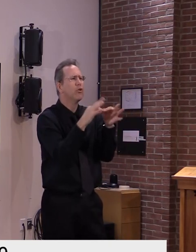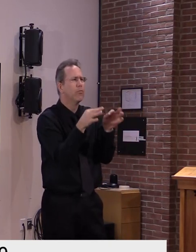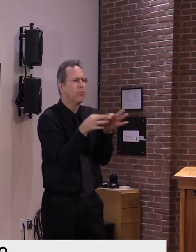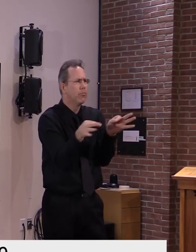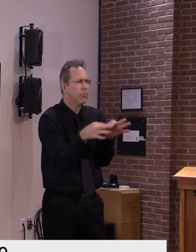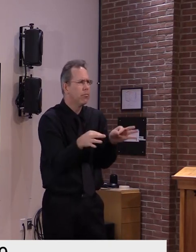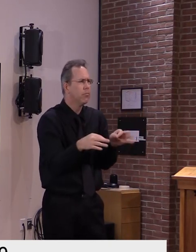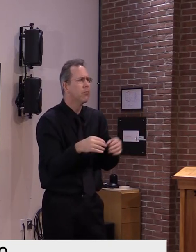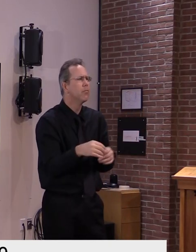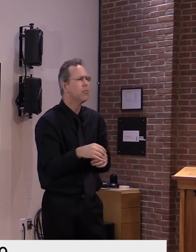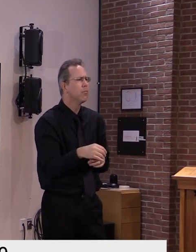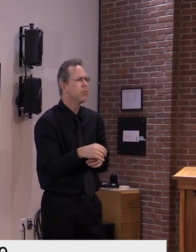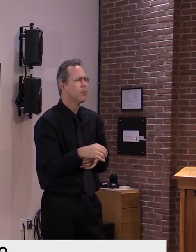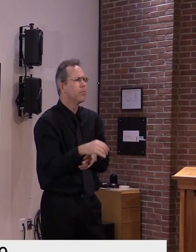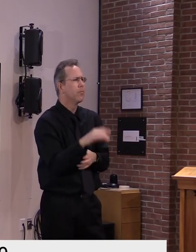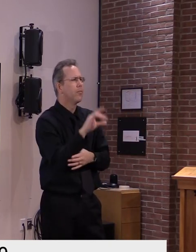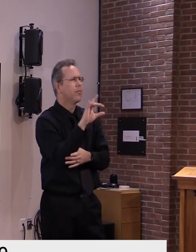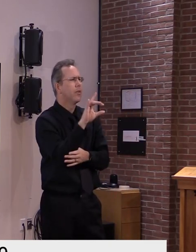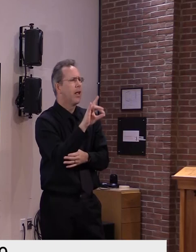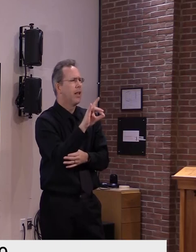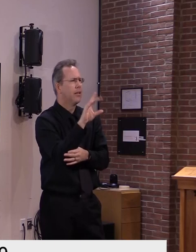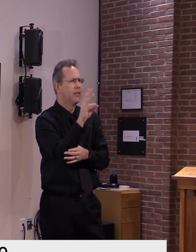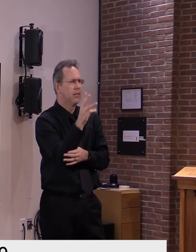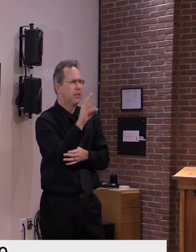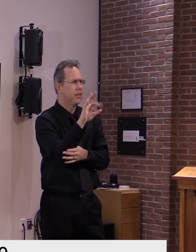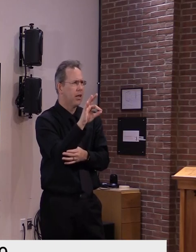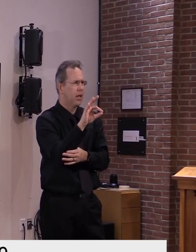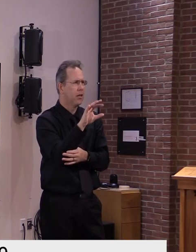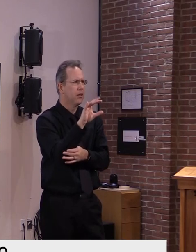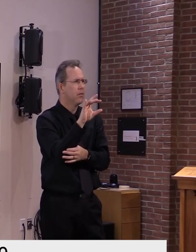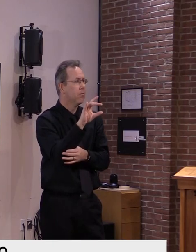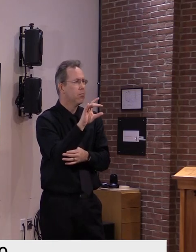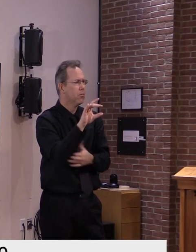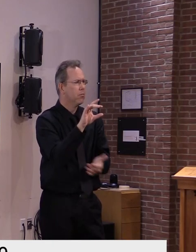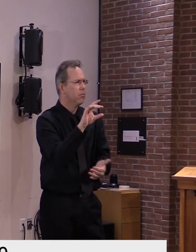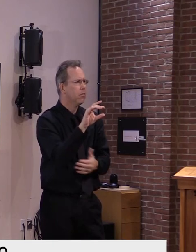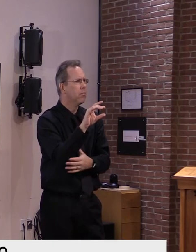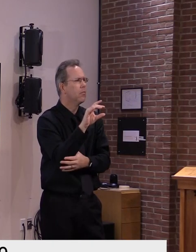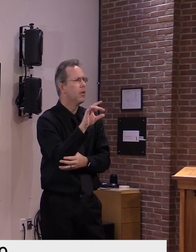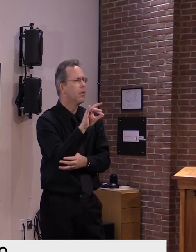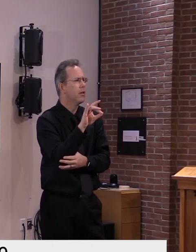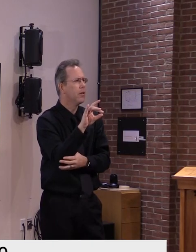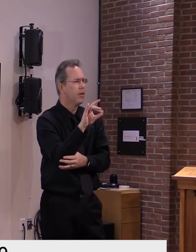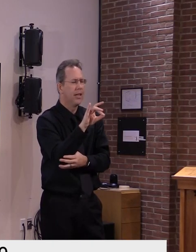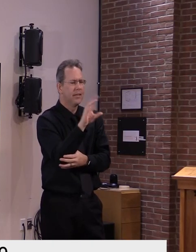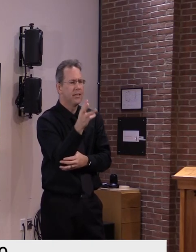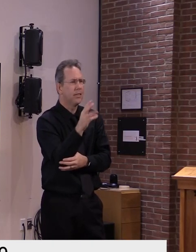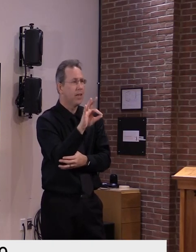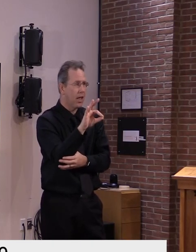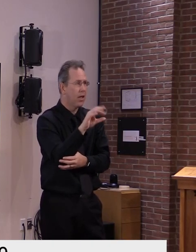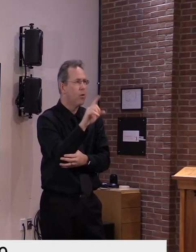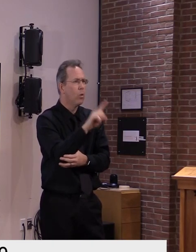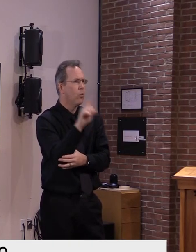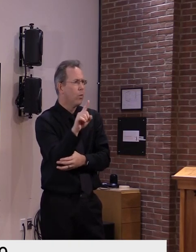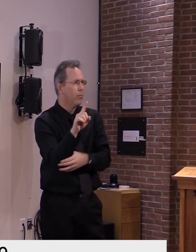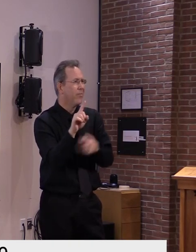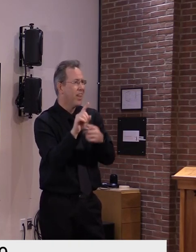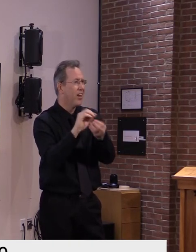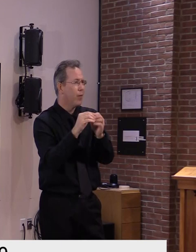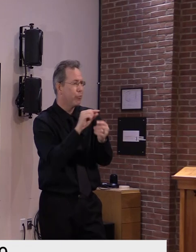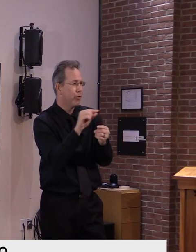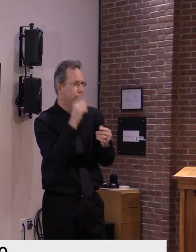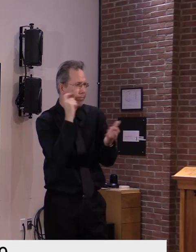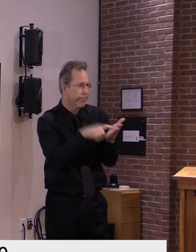86911. It will tell them that they may be a close contact, that they should expect a call from a contact